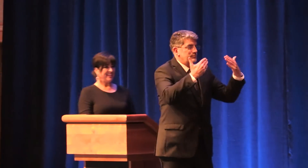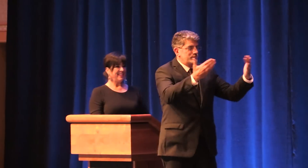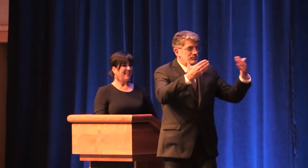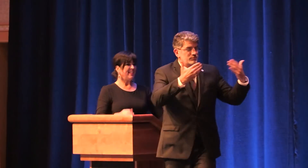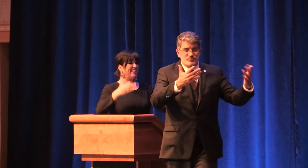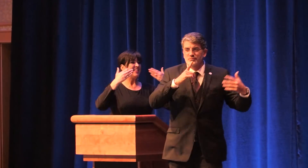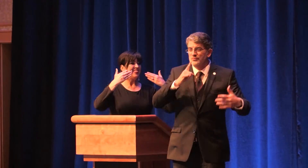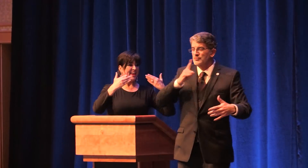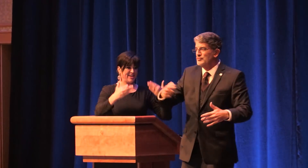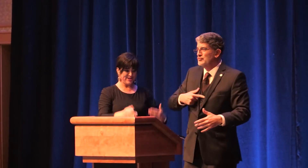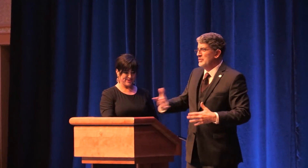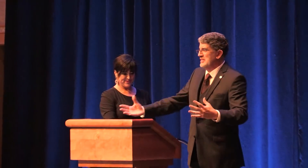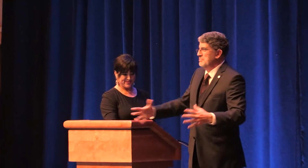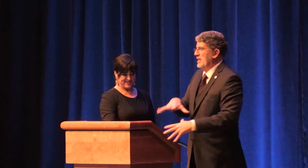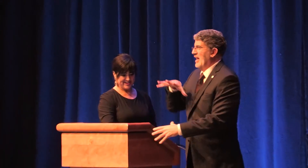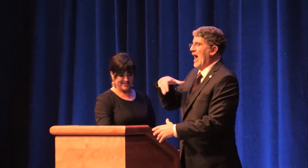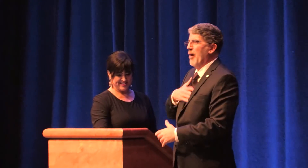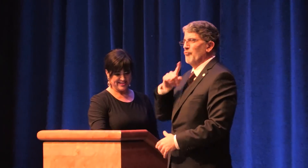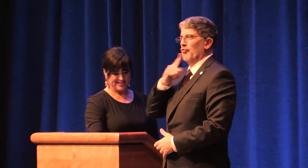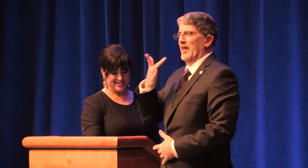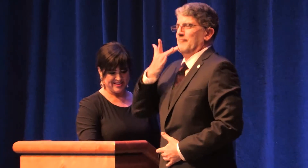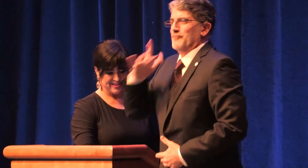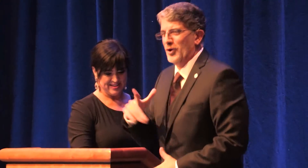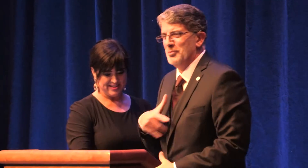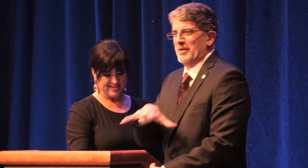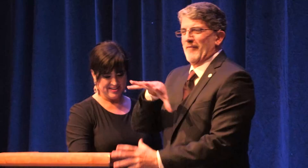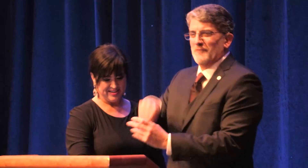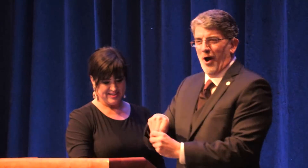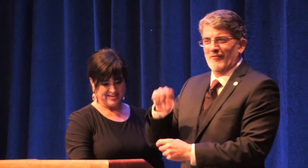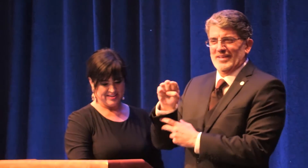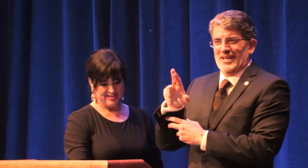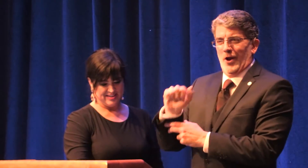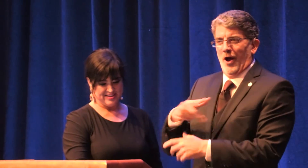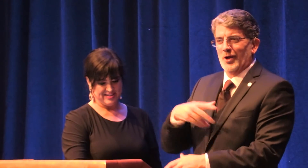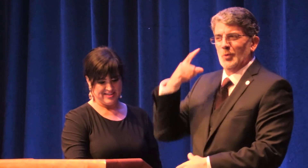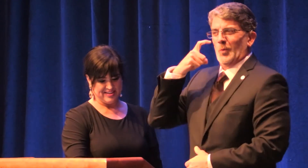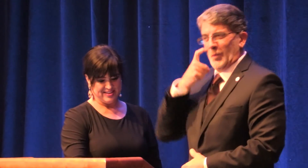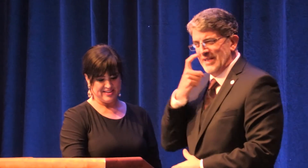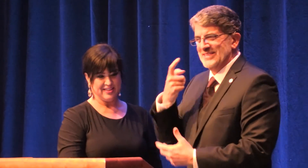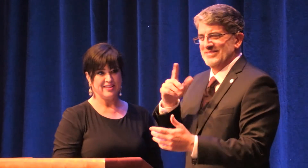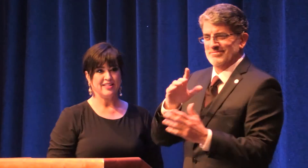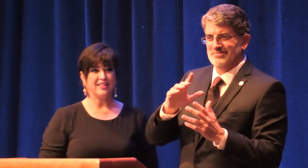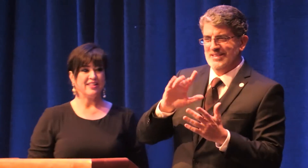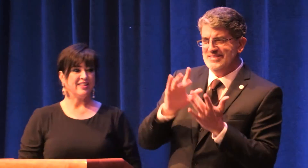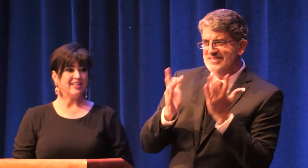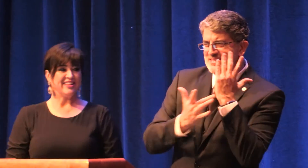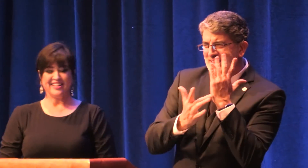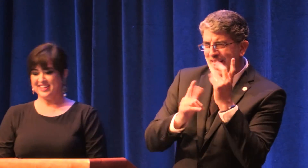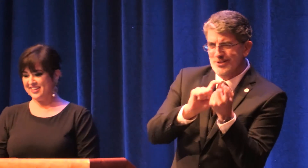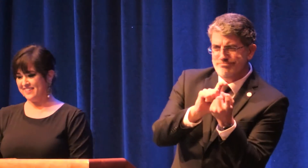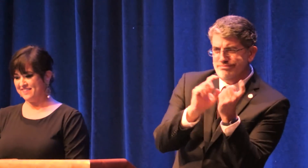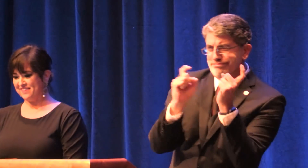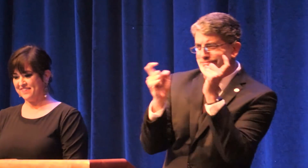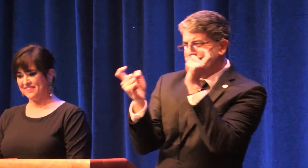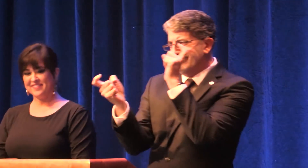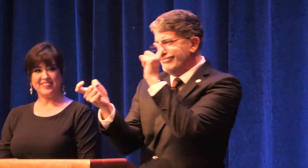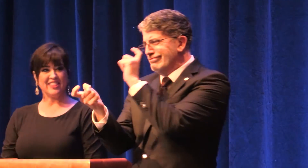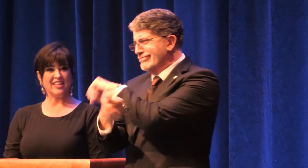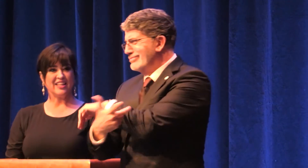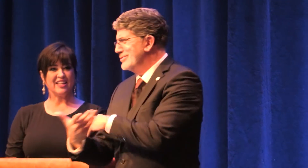Thank you so much. It's truly inspiring. I preferred that I be involved